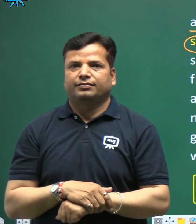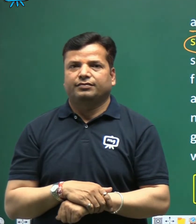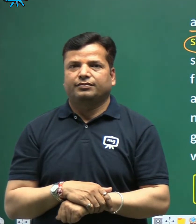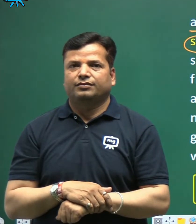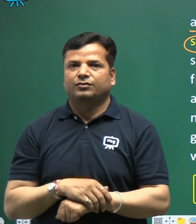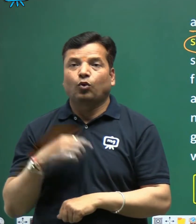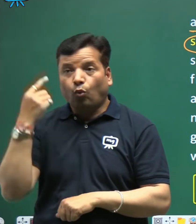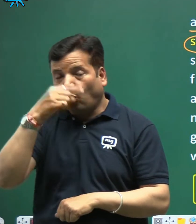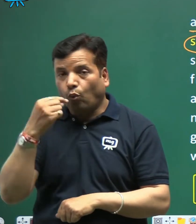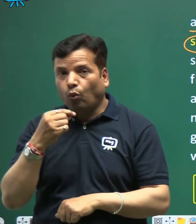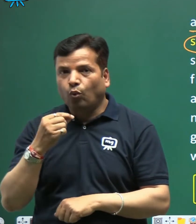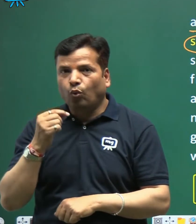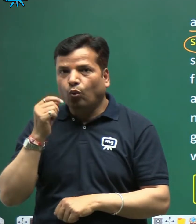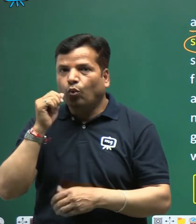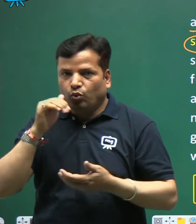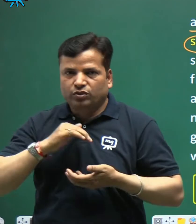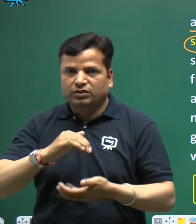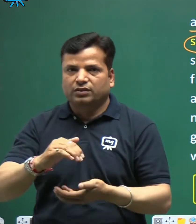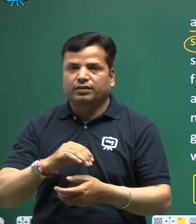whose son